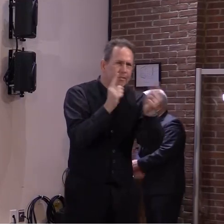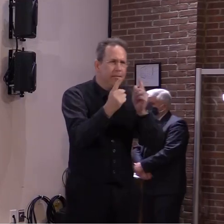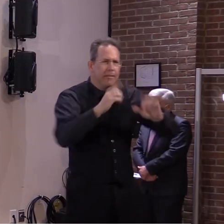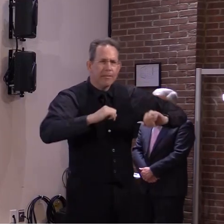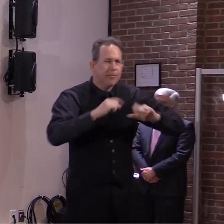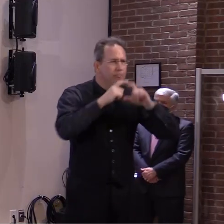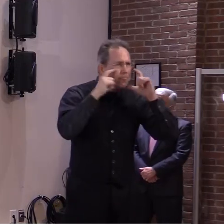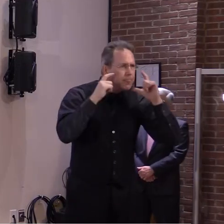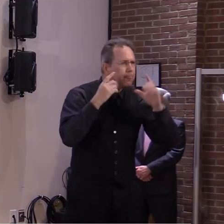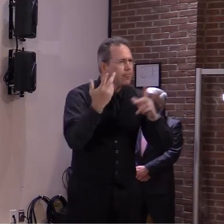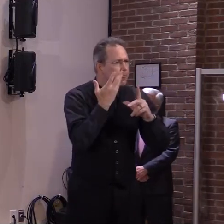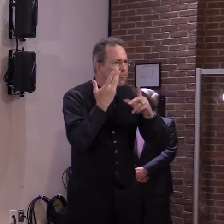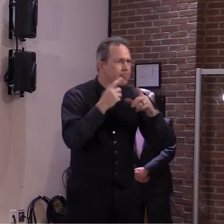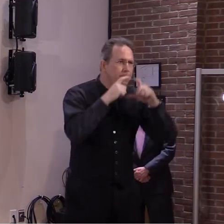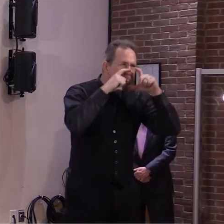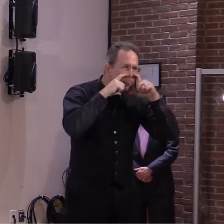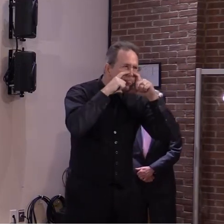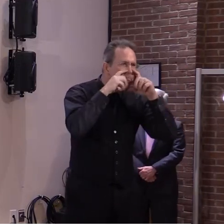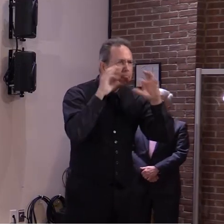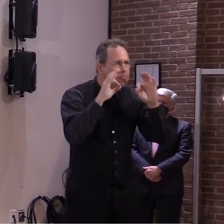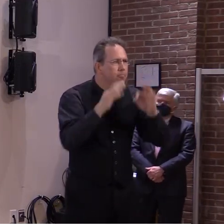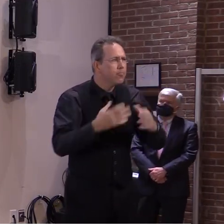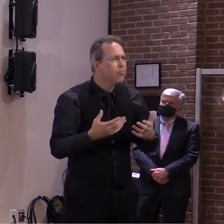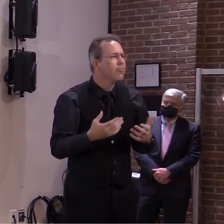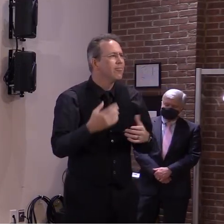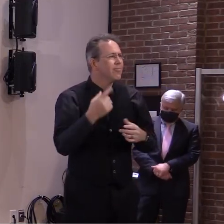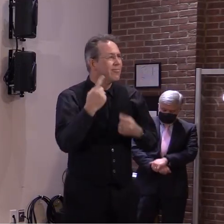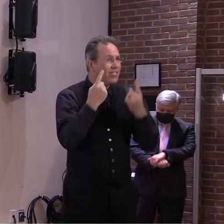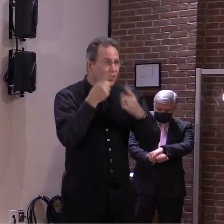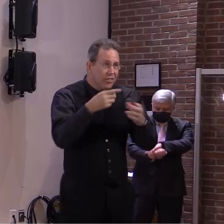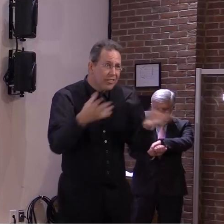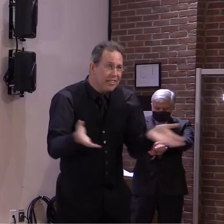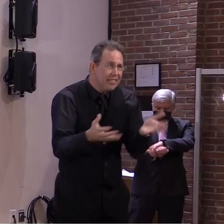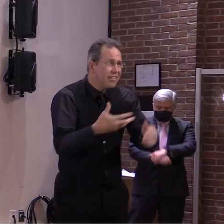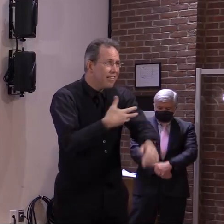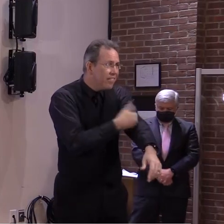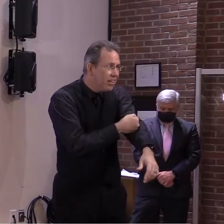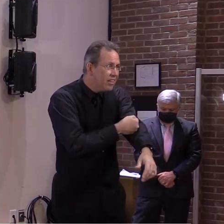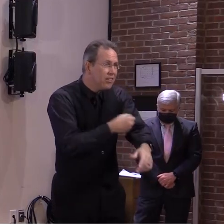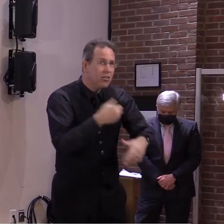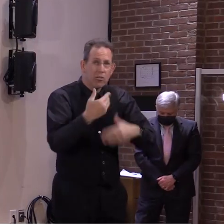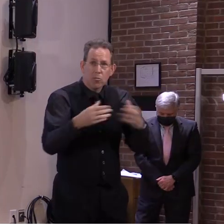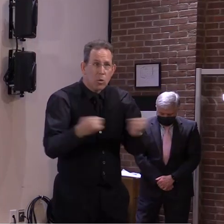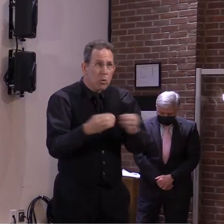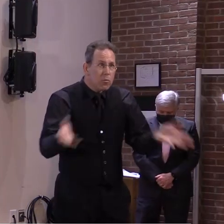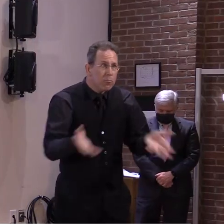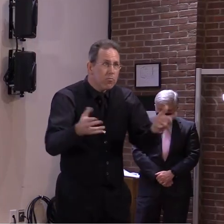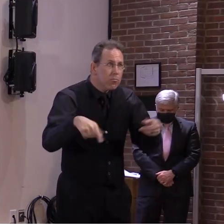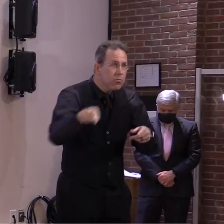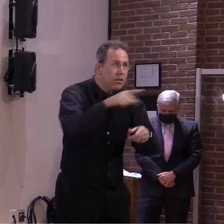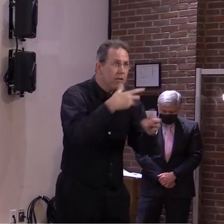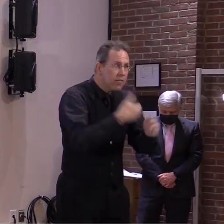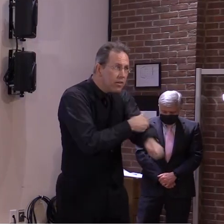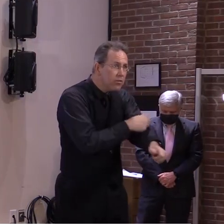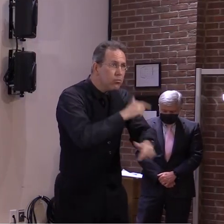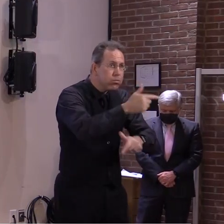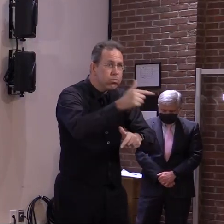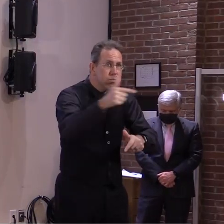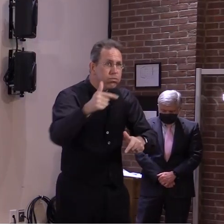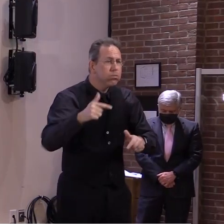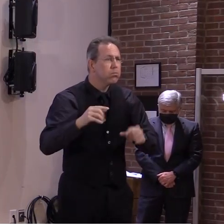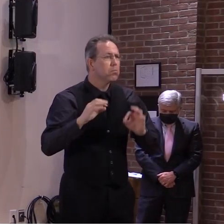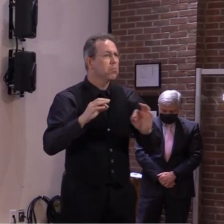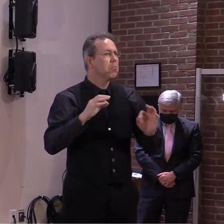what size population are we getting to take the vaccine. So all of that has to be factored in at the same